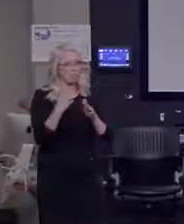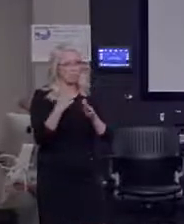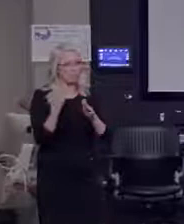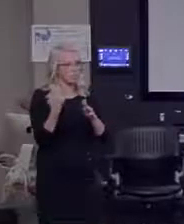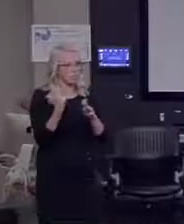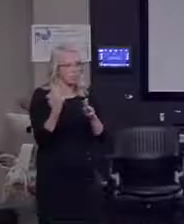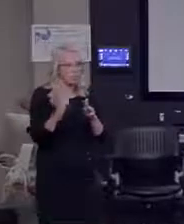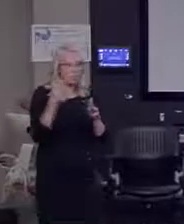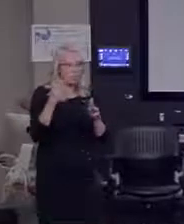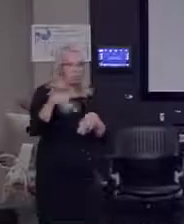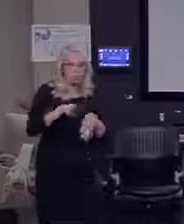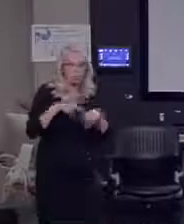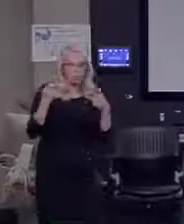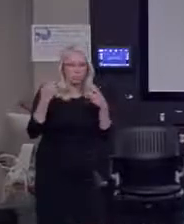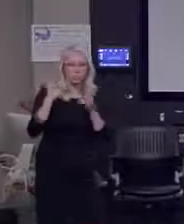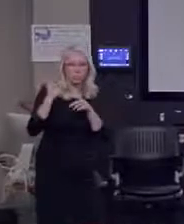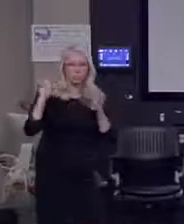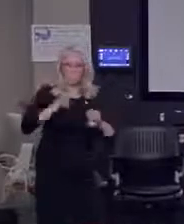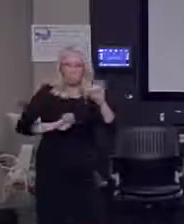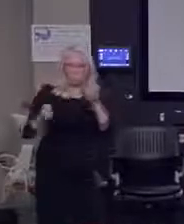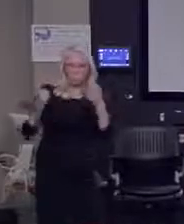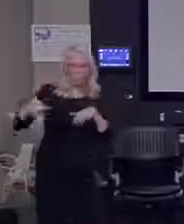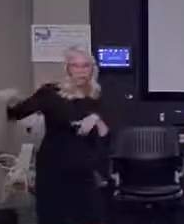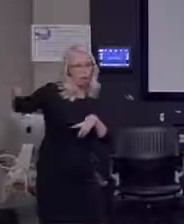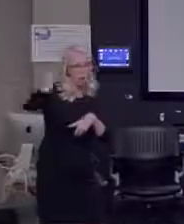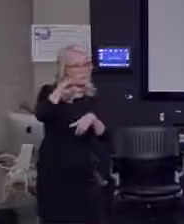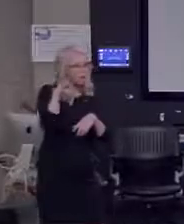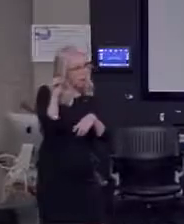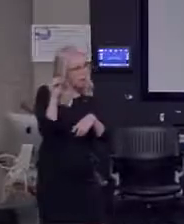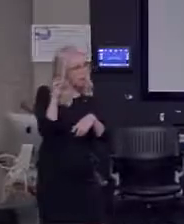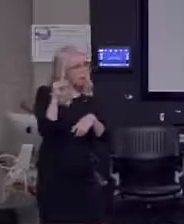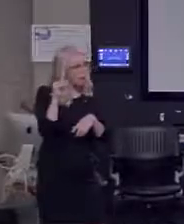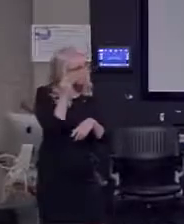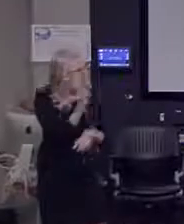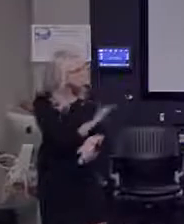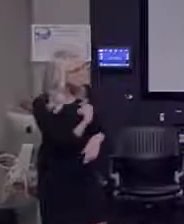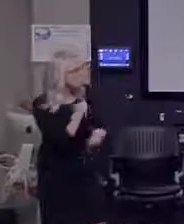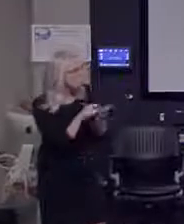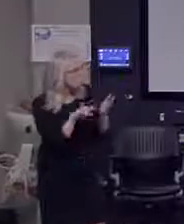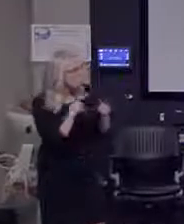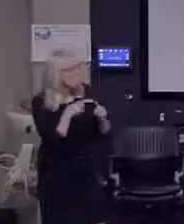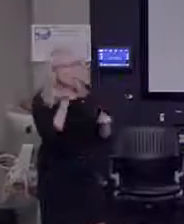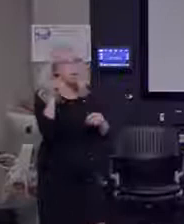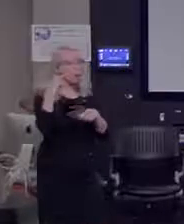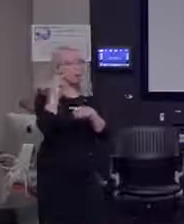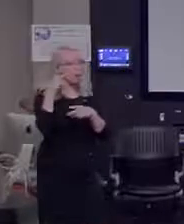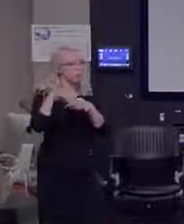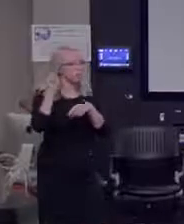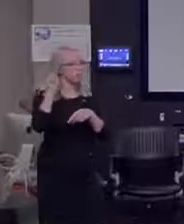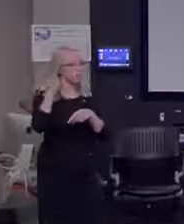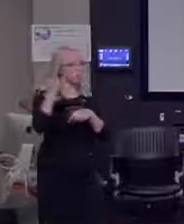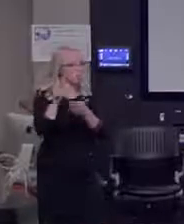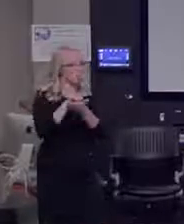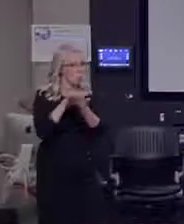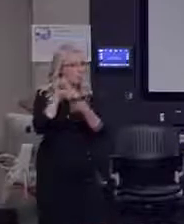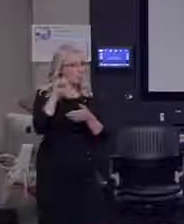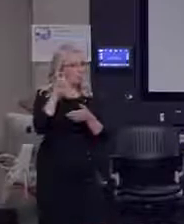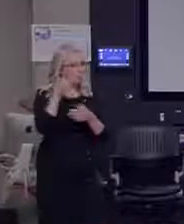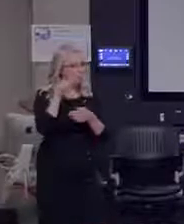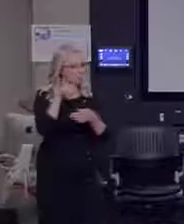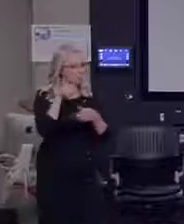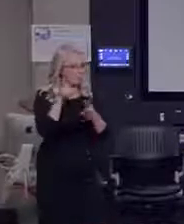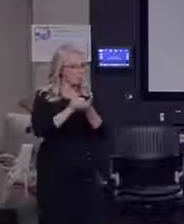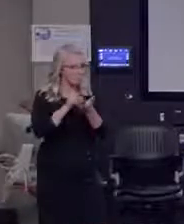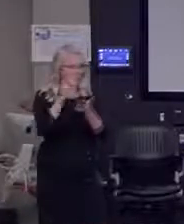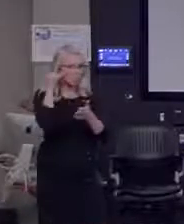experiment going on. In fact, they even wrote about this natural experiment yesterday in the New York Times. Yes, they did. Did you see it? It turns out